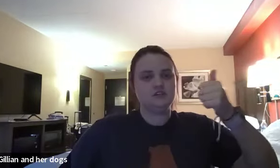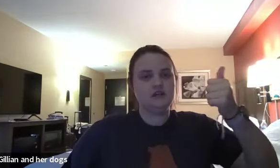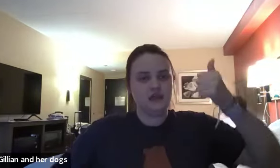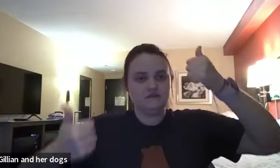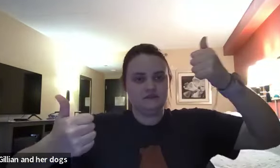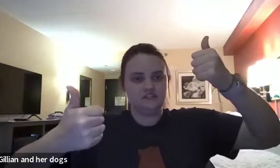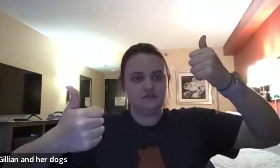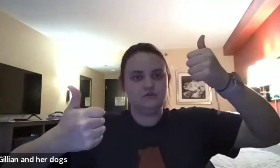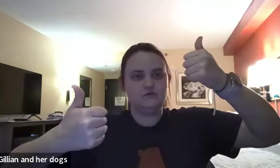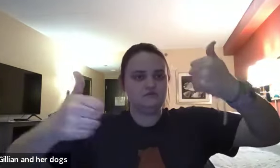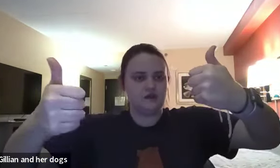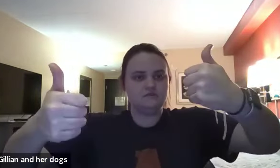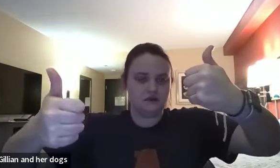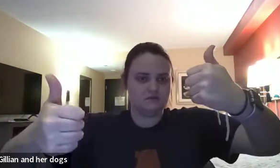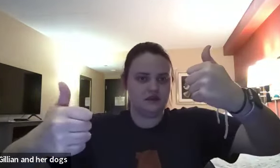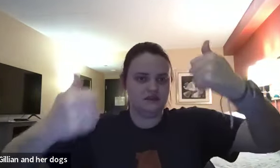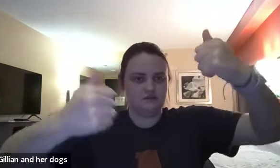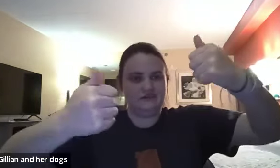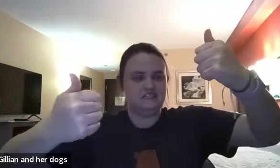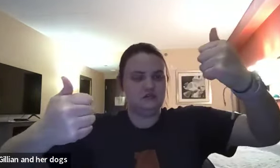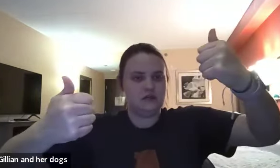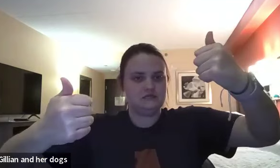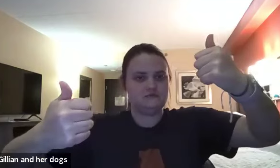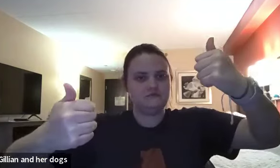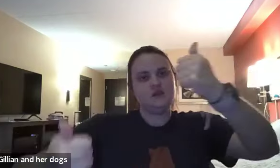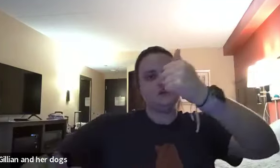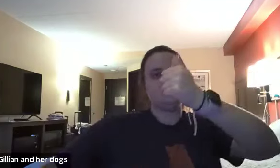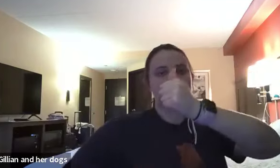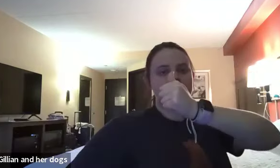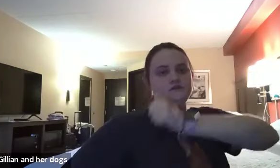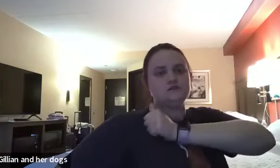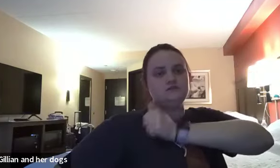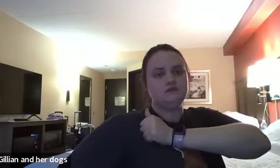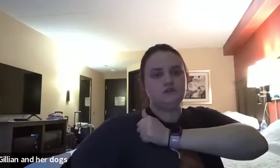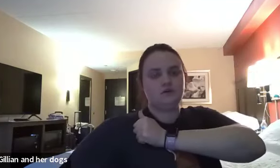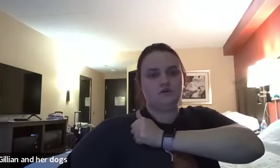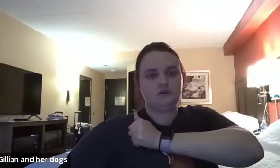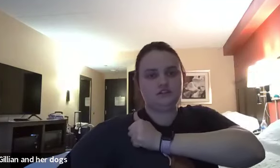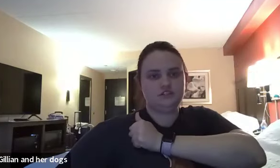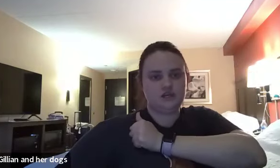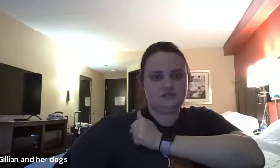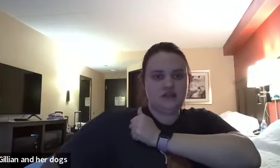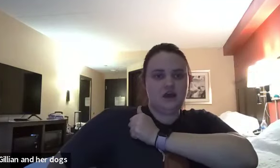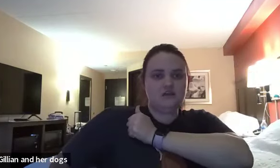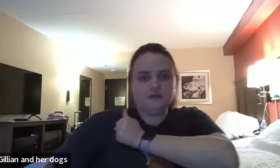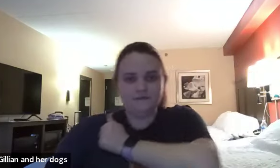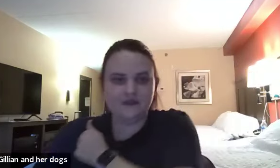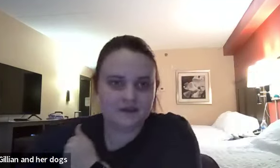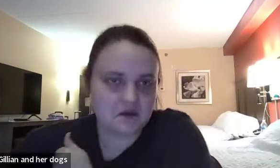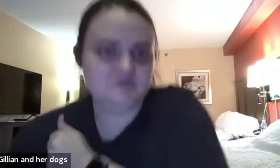going to have these two thumbs up kind of deal. That's two A's. You're going to have the first one go across your chest. The other one comes, I'm going to